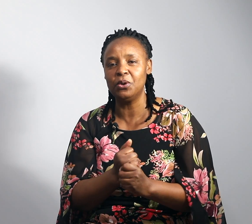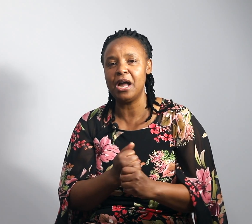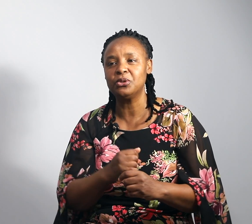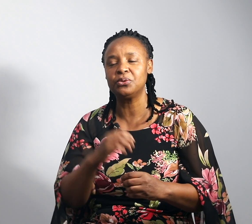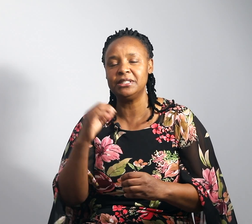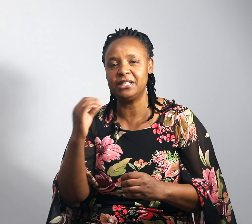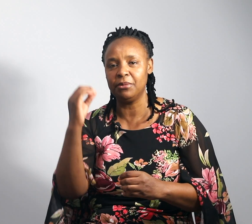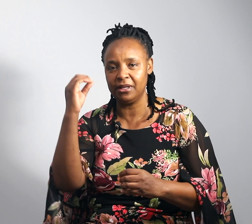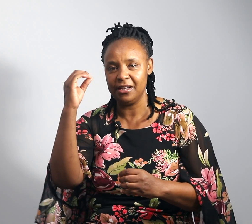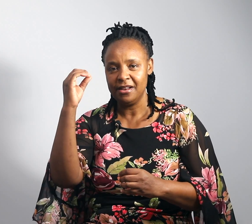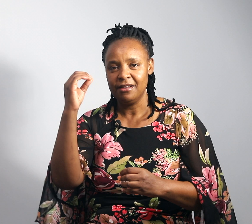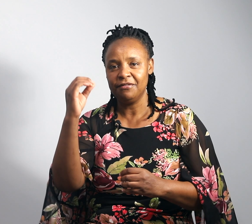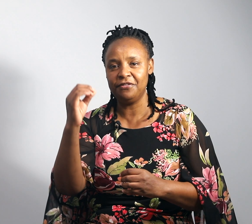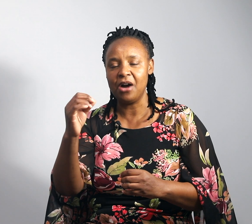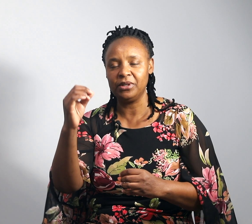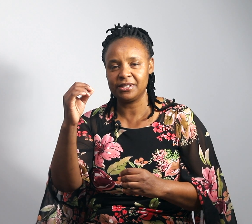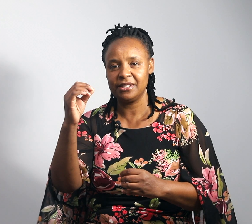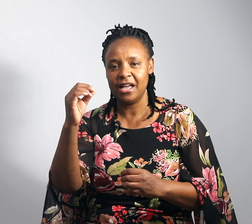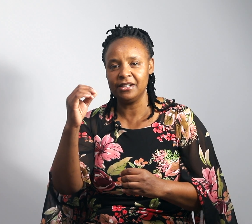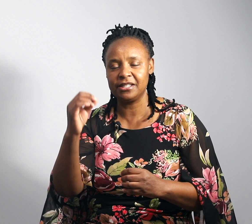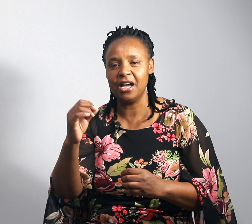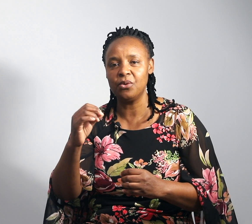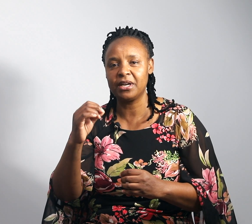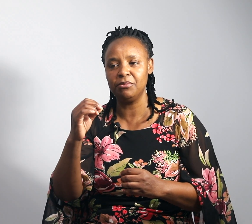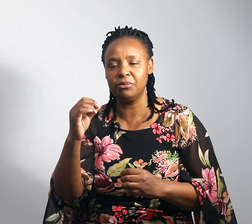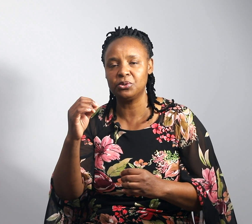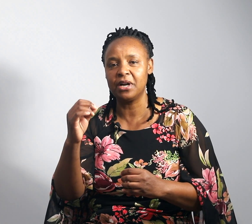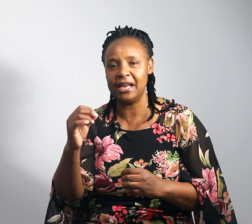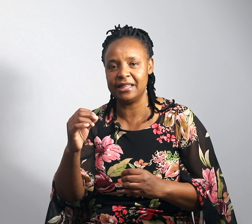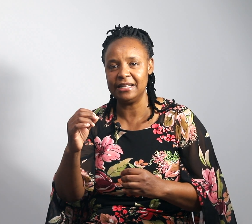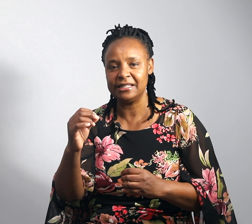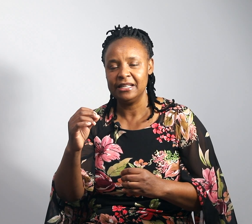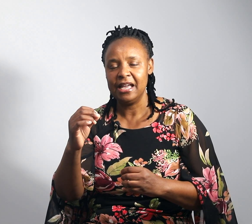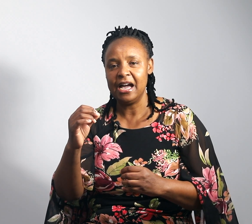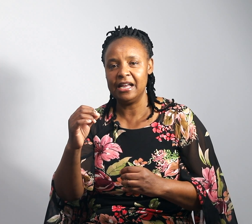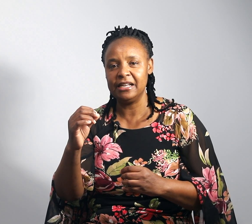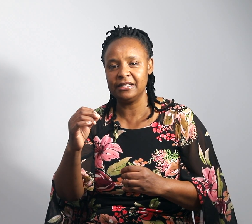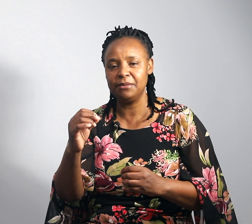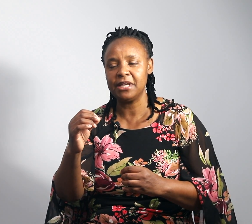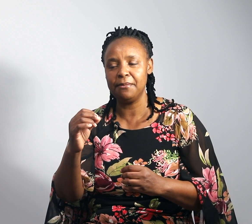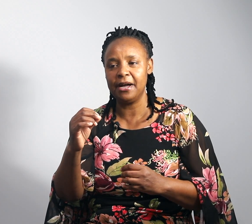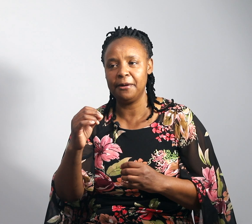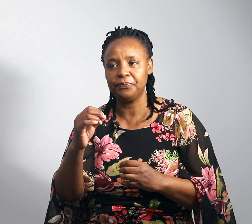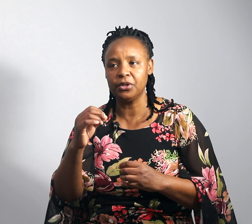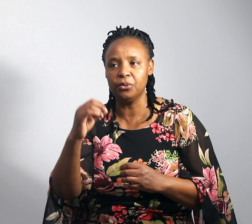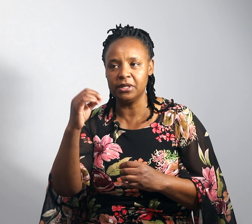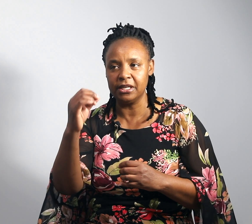now to the double vowels and see how we can be able to color that. And at the same time, we'll give those